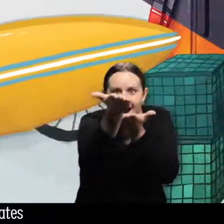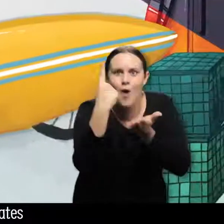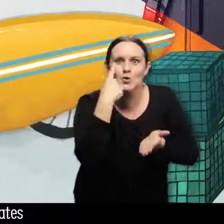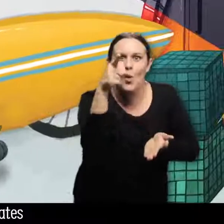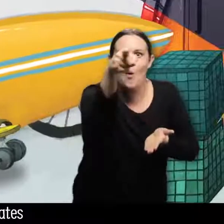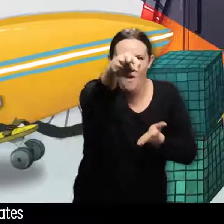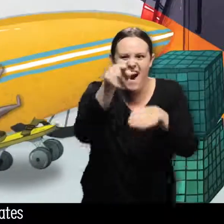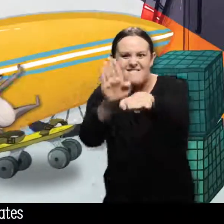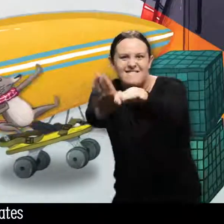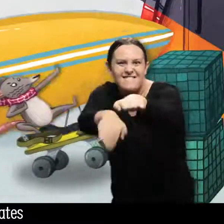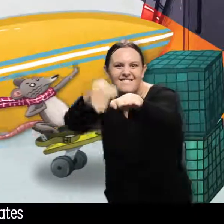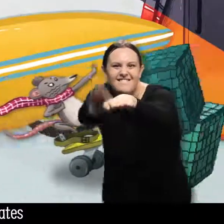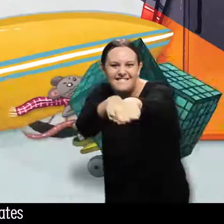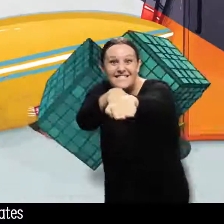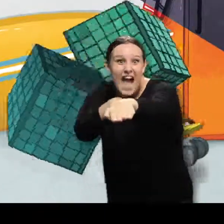on skates